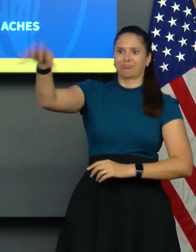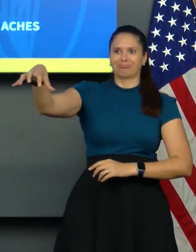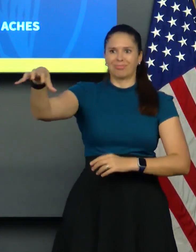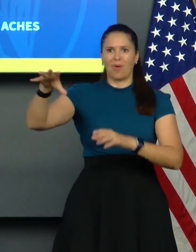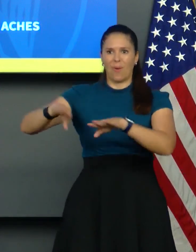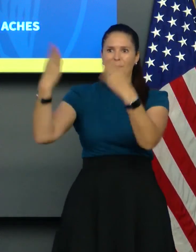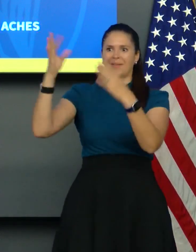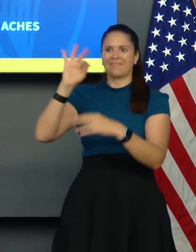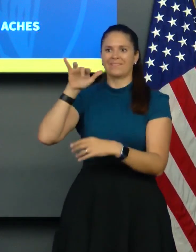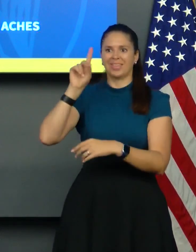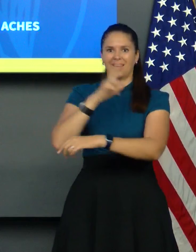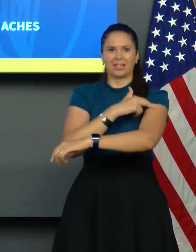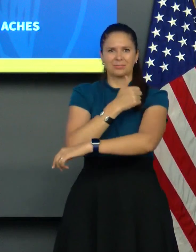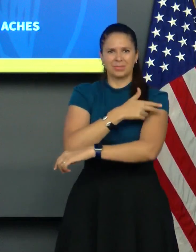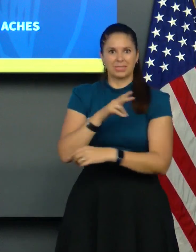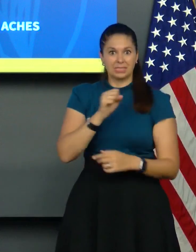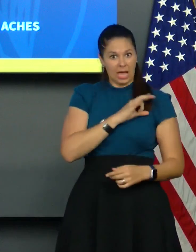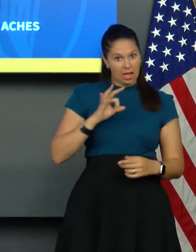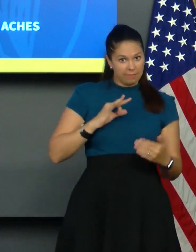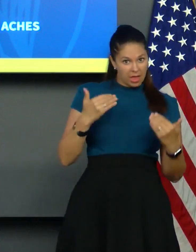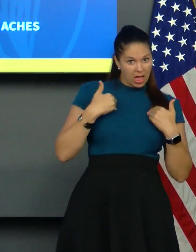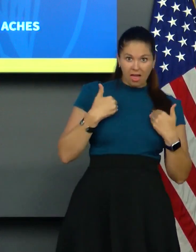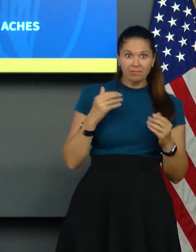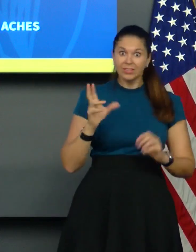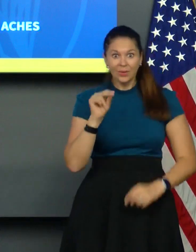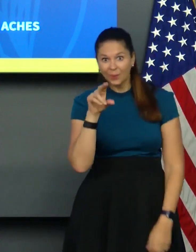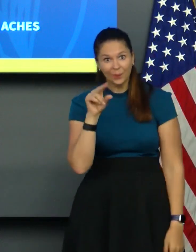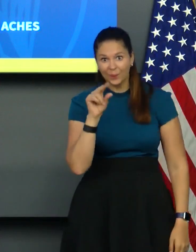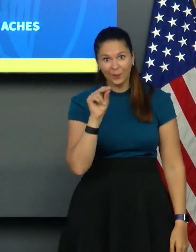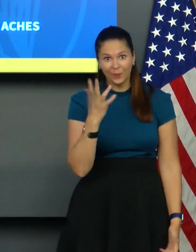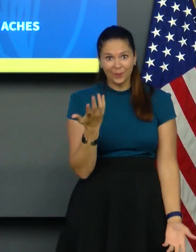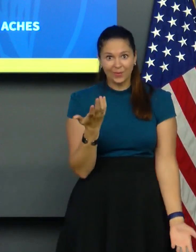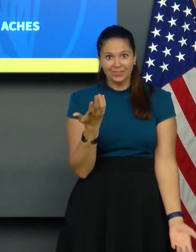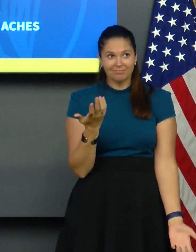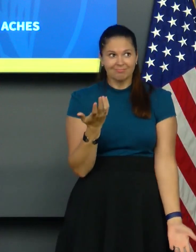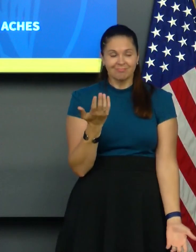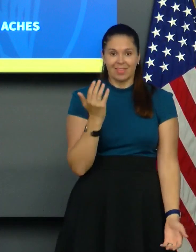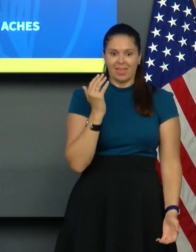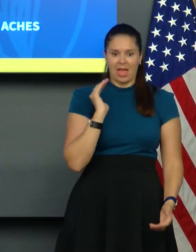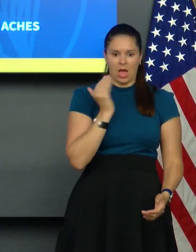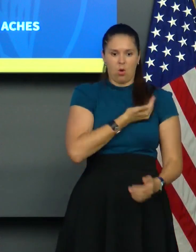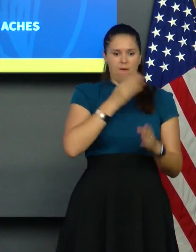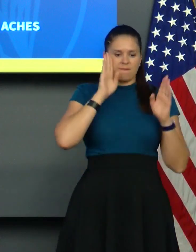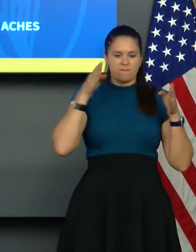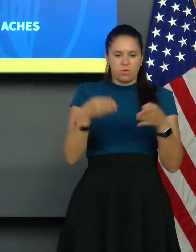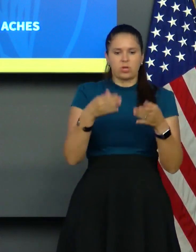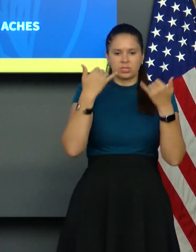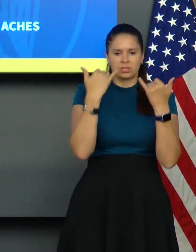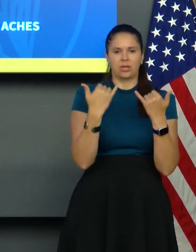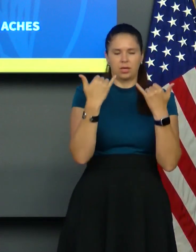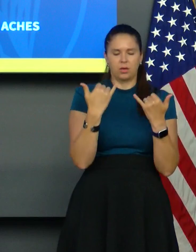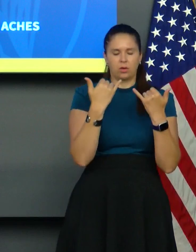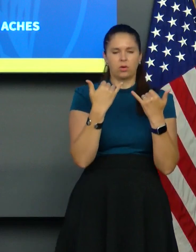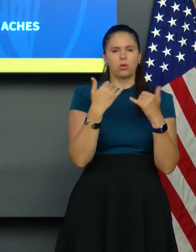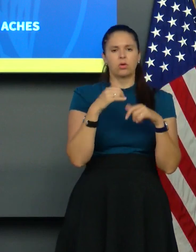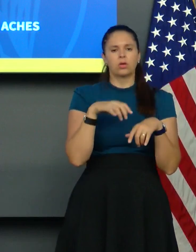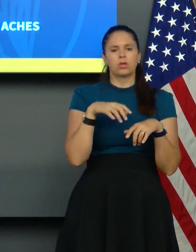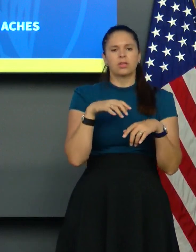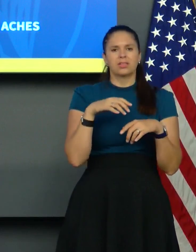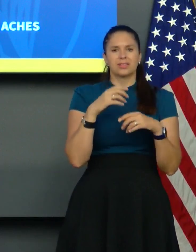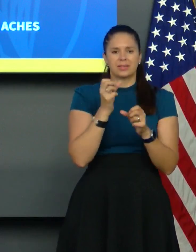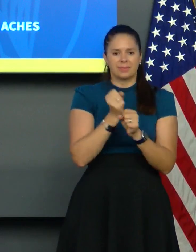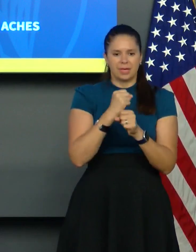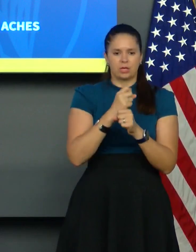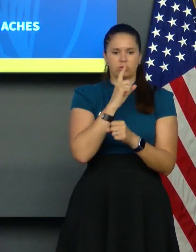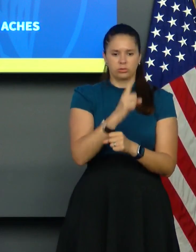hospital, we still can't staff it. And so our focus now is on